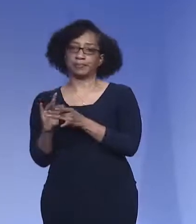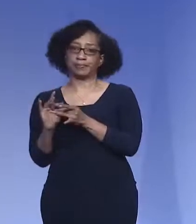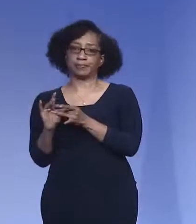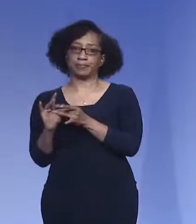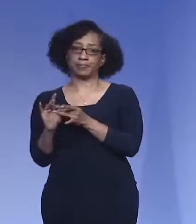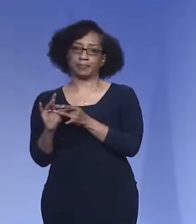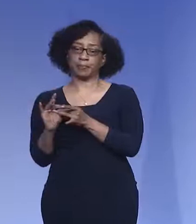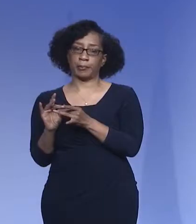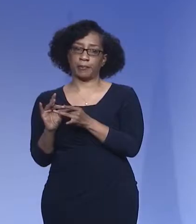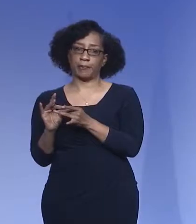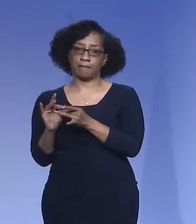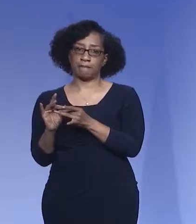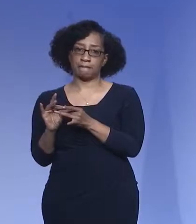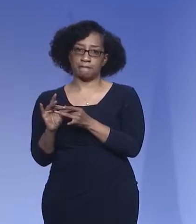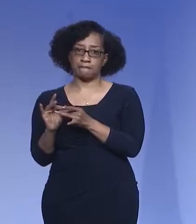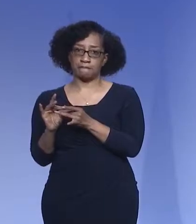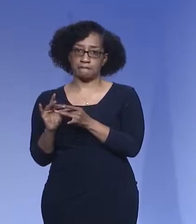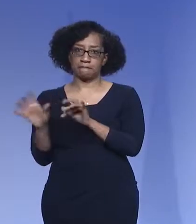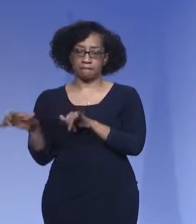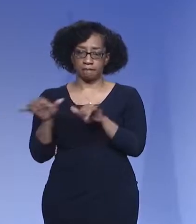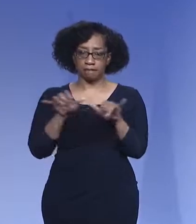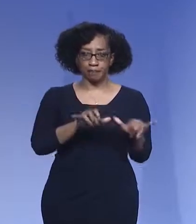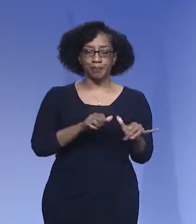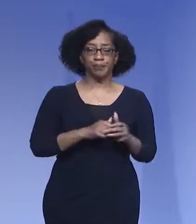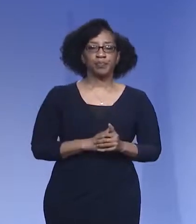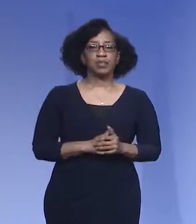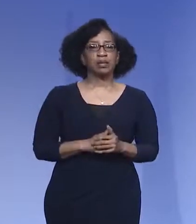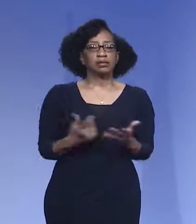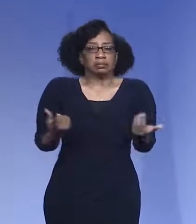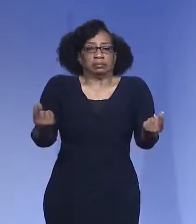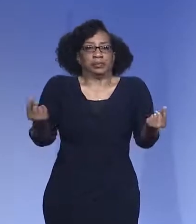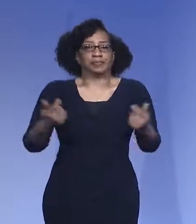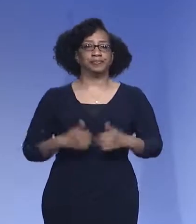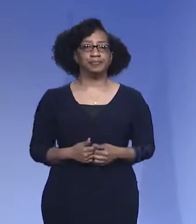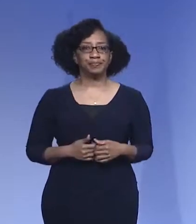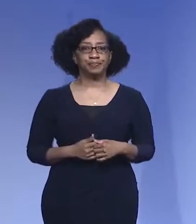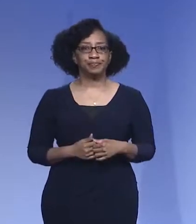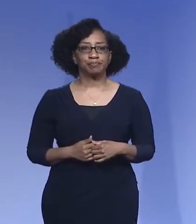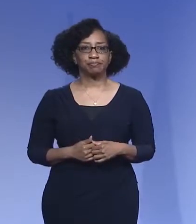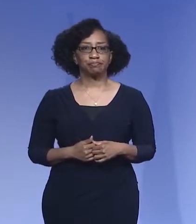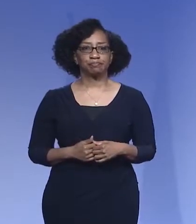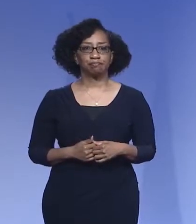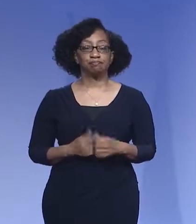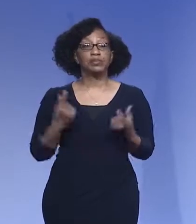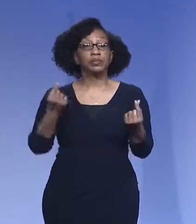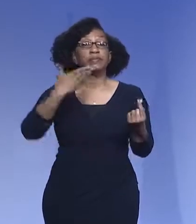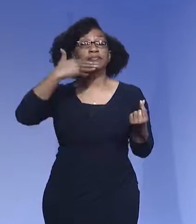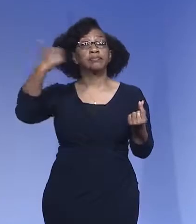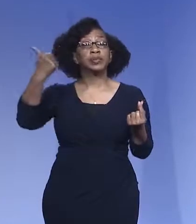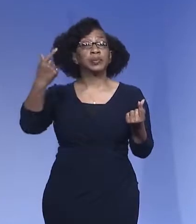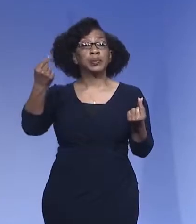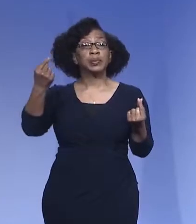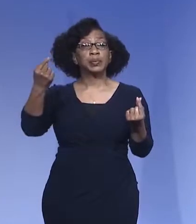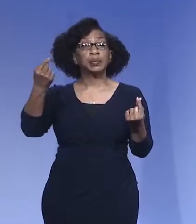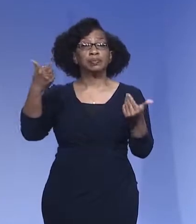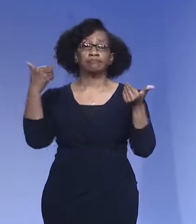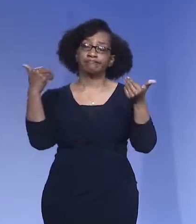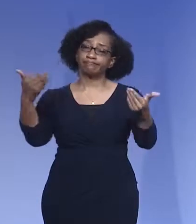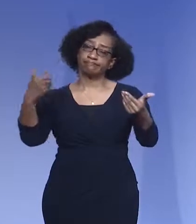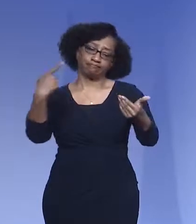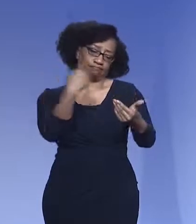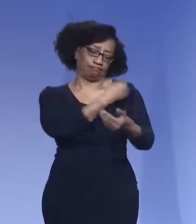perdido trabajos y nuestros hijos no pueden ir a la escuela. So what are we going to do about it? I mean, the best shot that we have literally is to take this